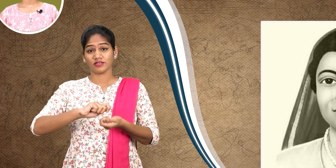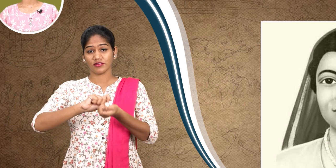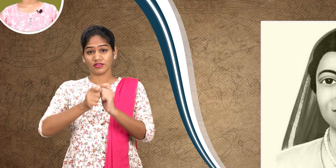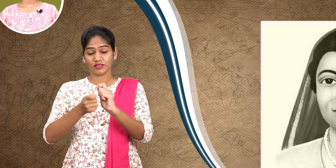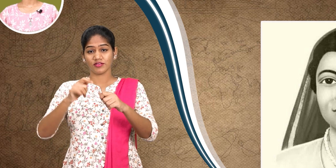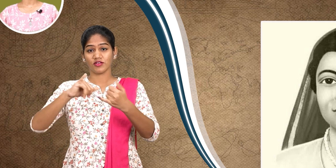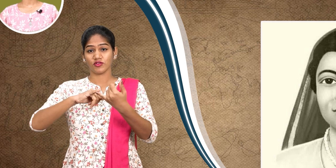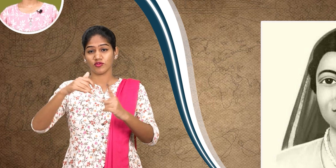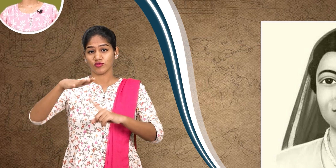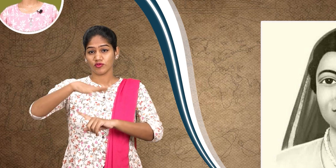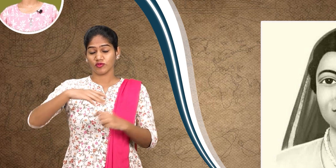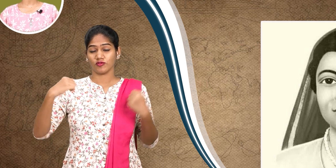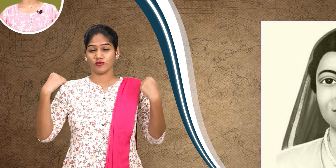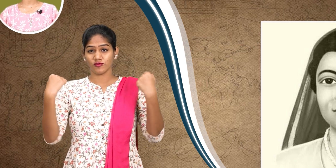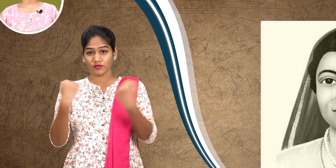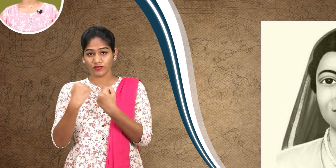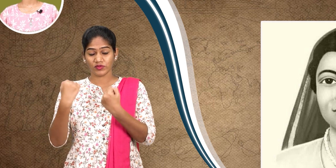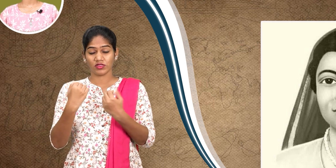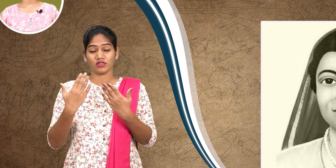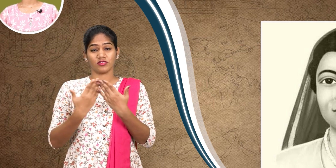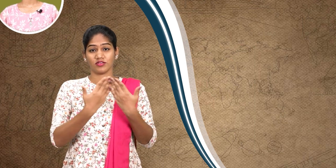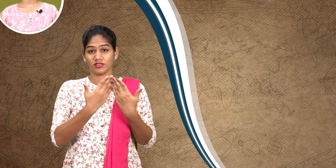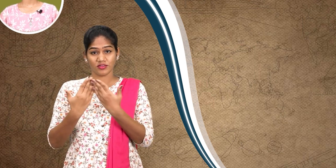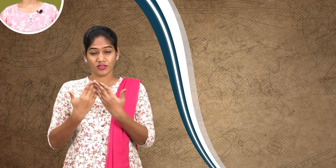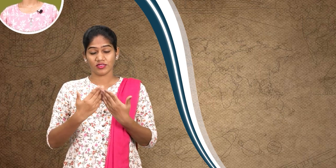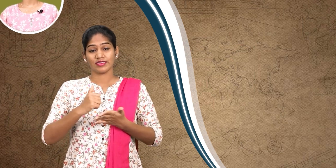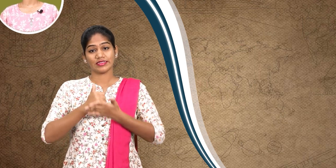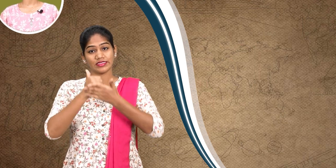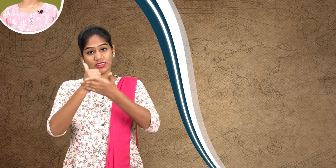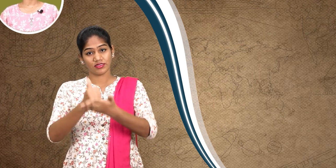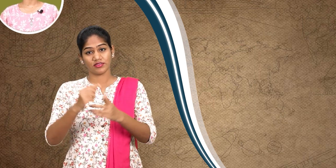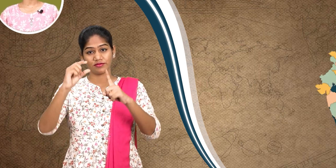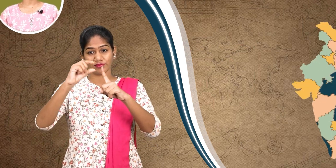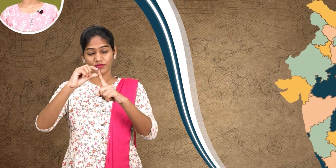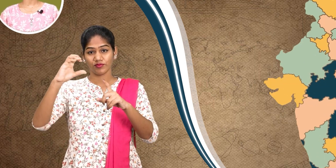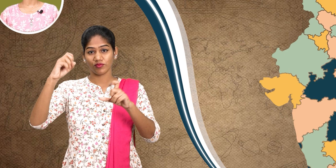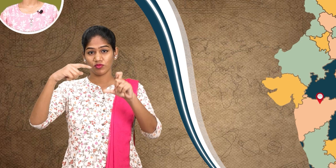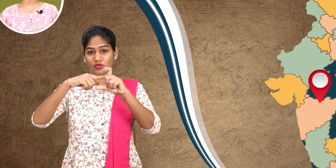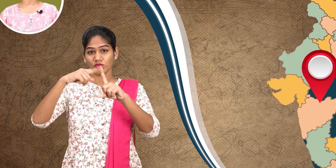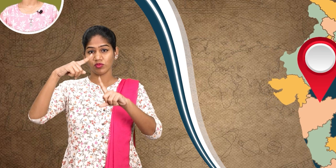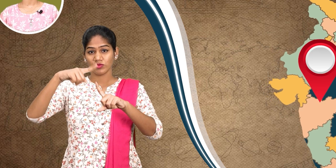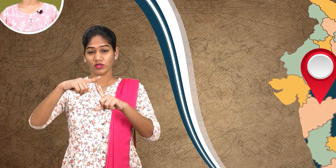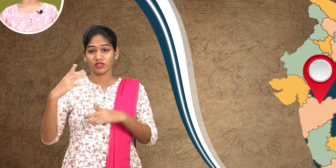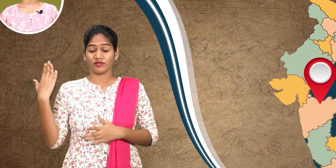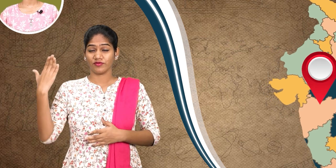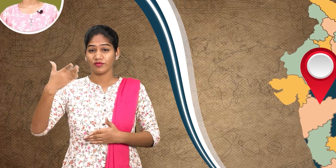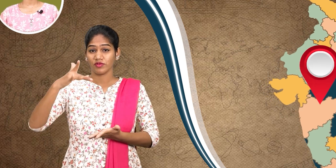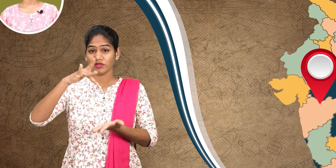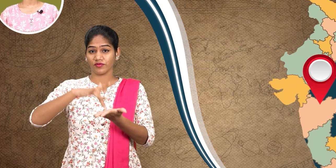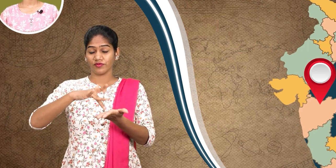educationalist and poet from Maharashtra.